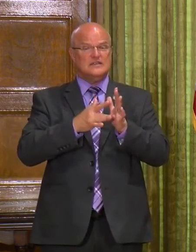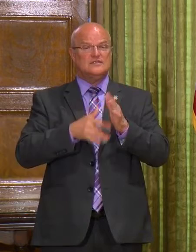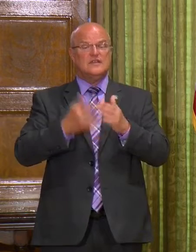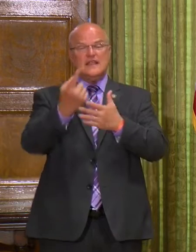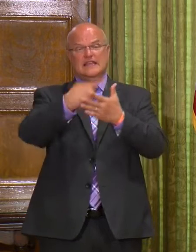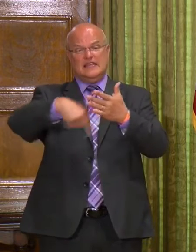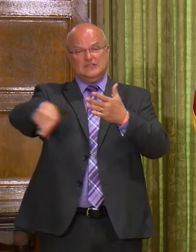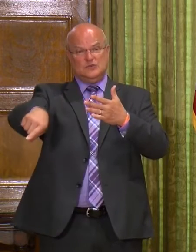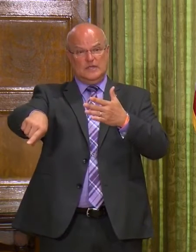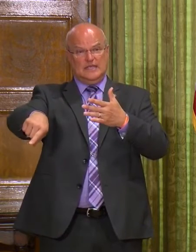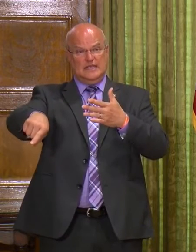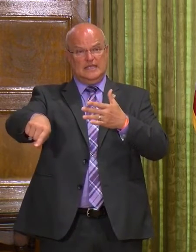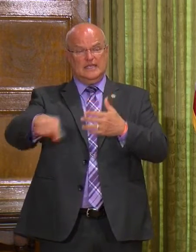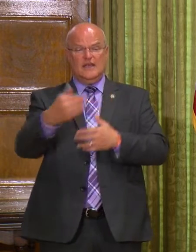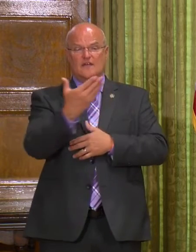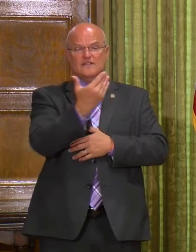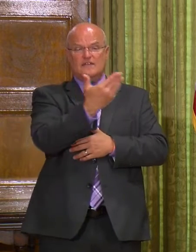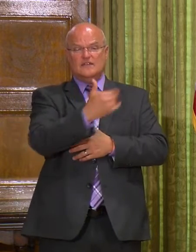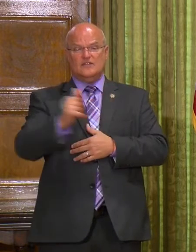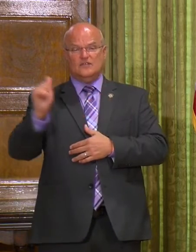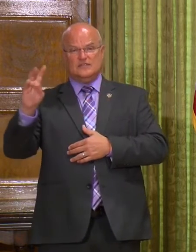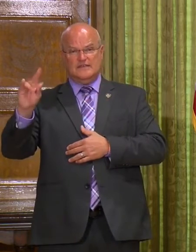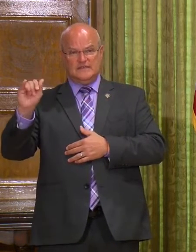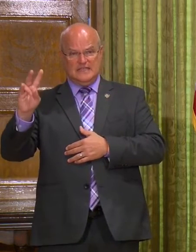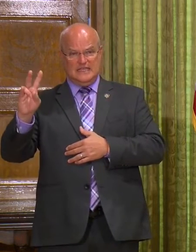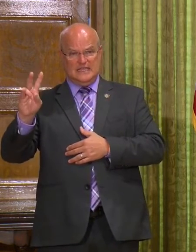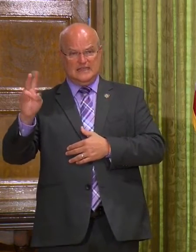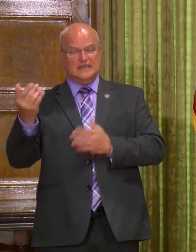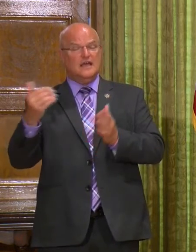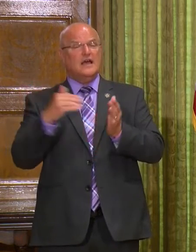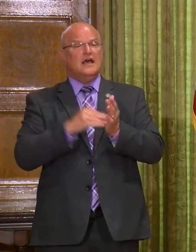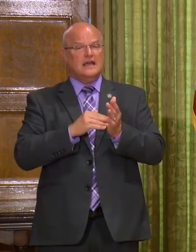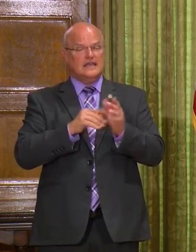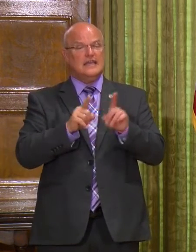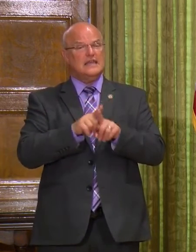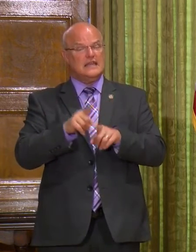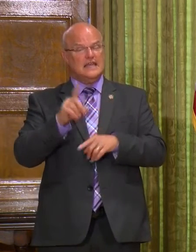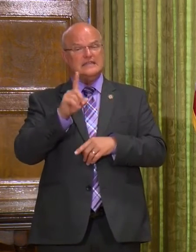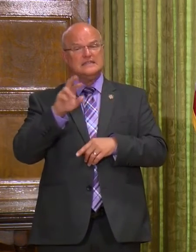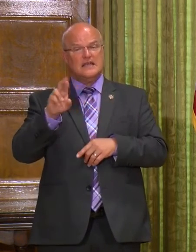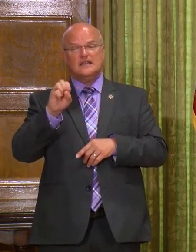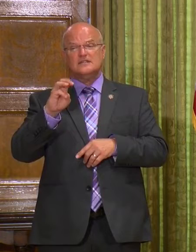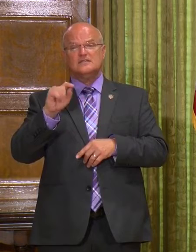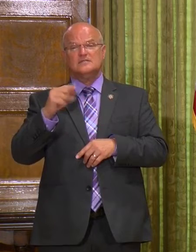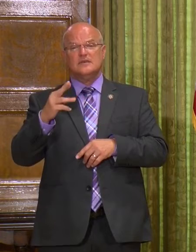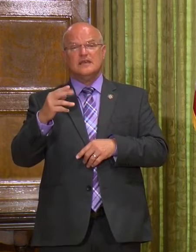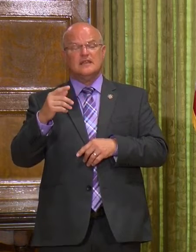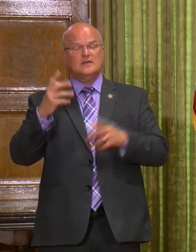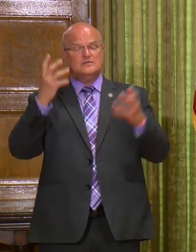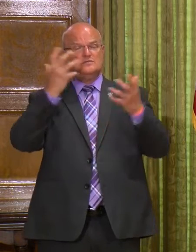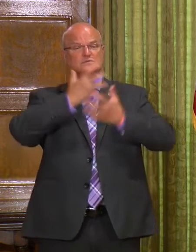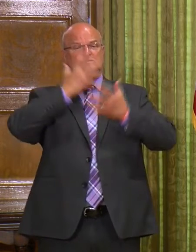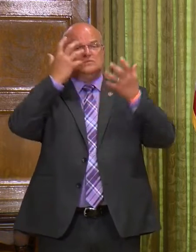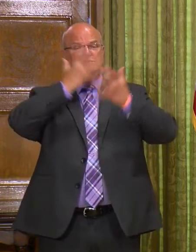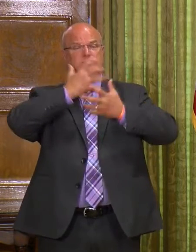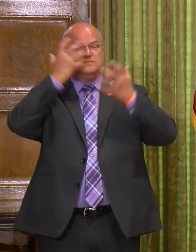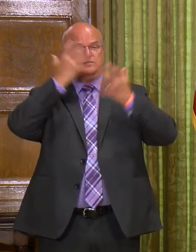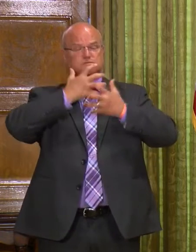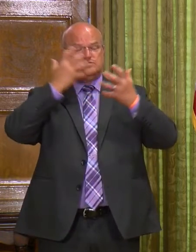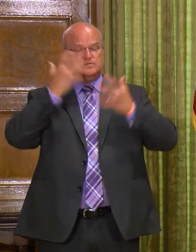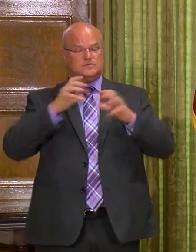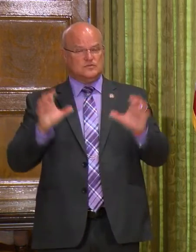following week, the 15th through the 17th. Again, as he said, a large logistical exercise to do this.